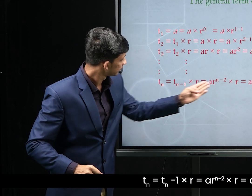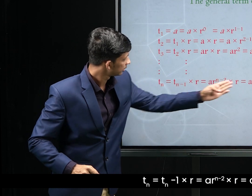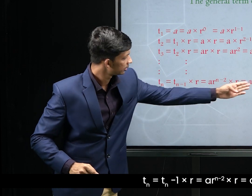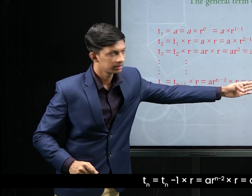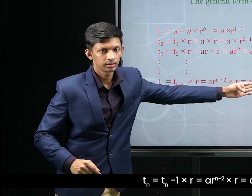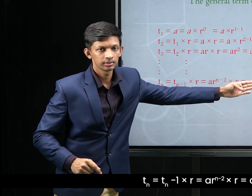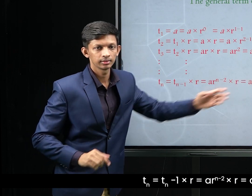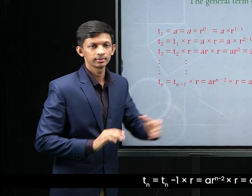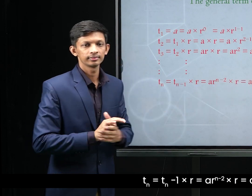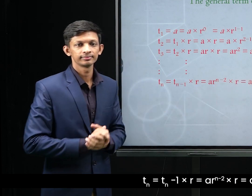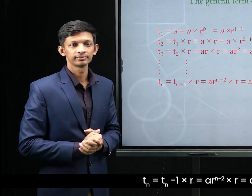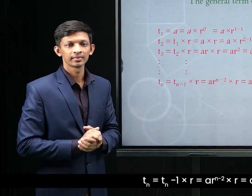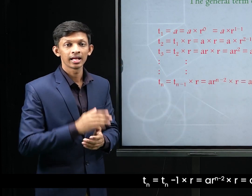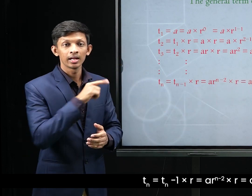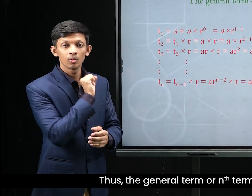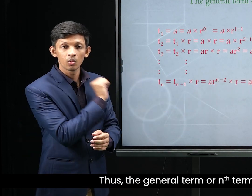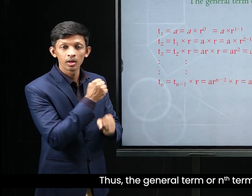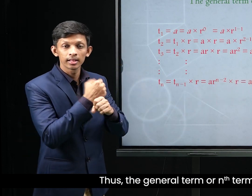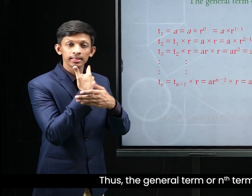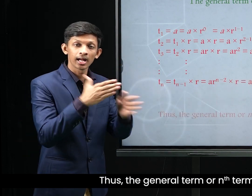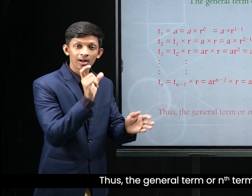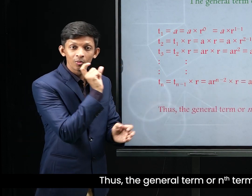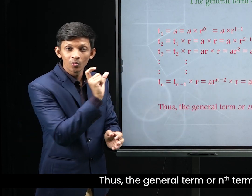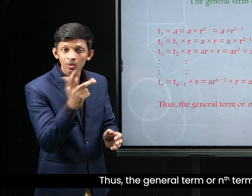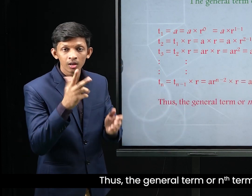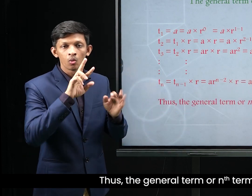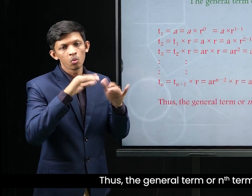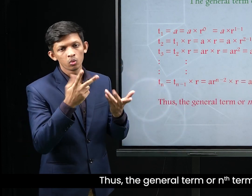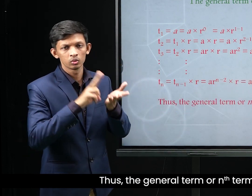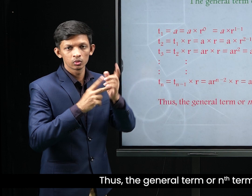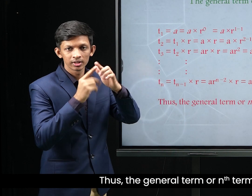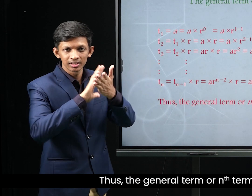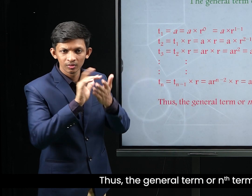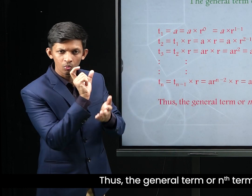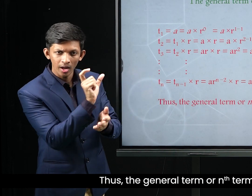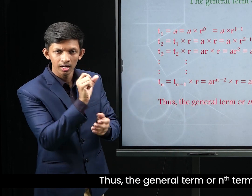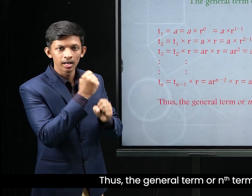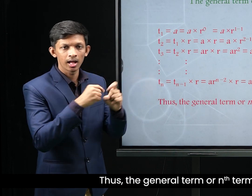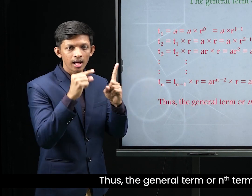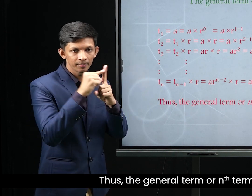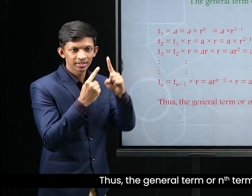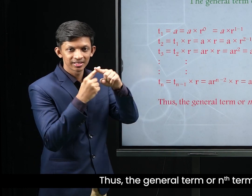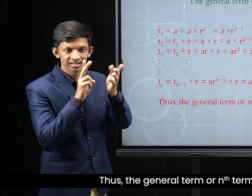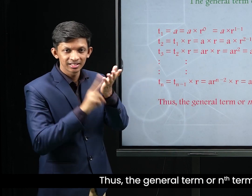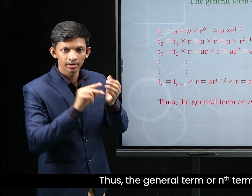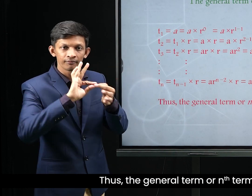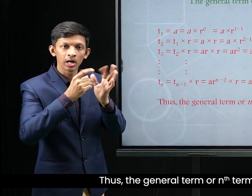1. Thus, the general term or nth term of a geometric progression is Tn is equal